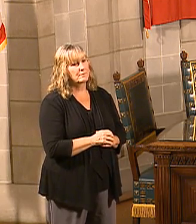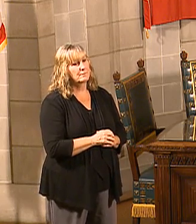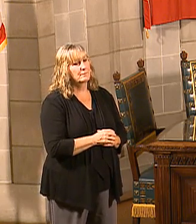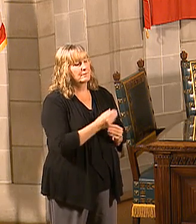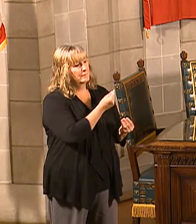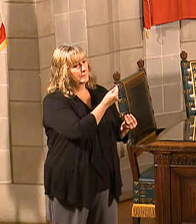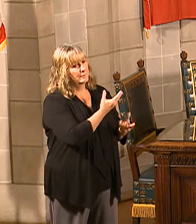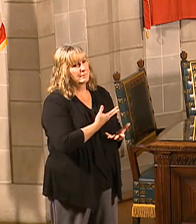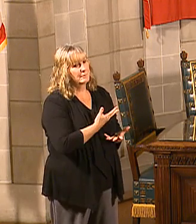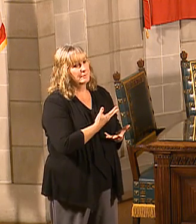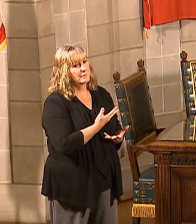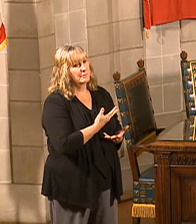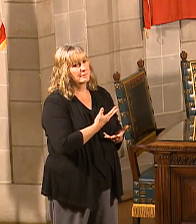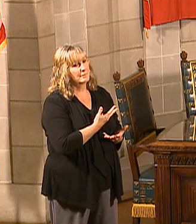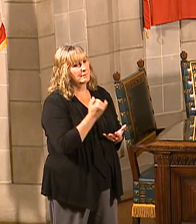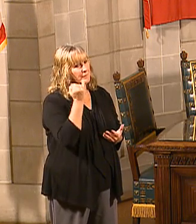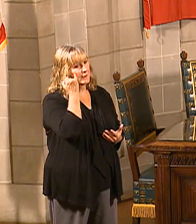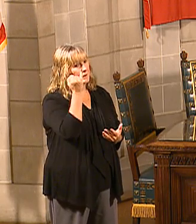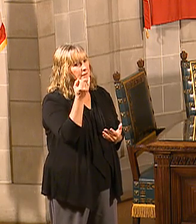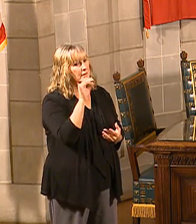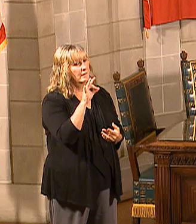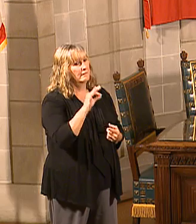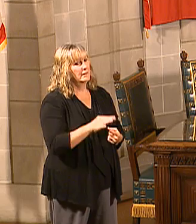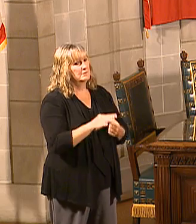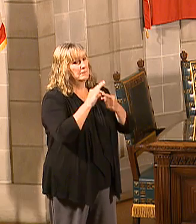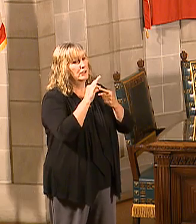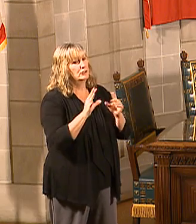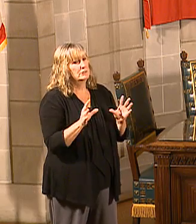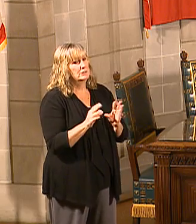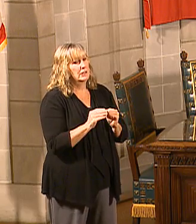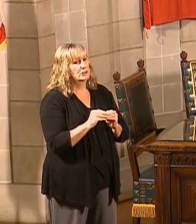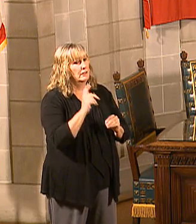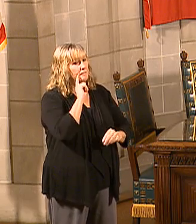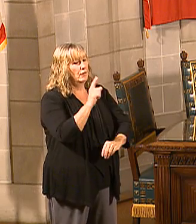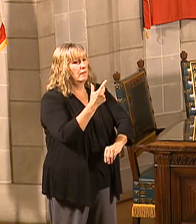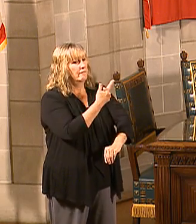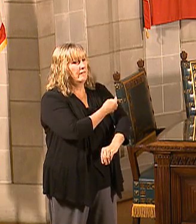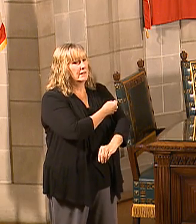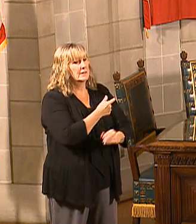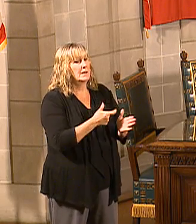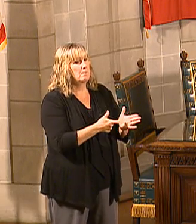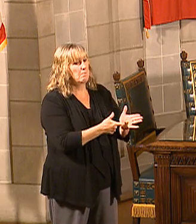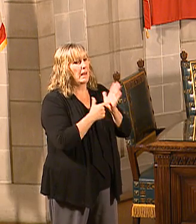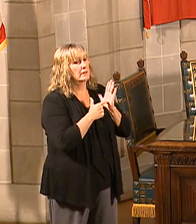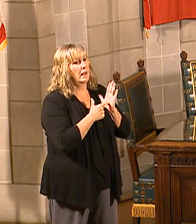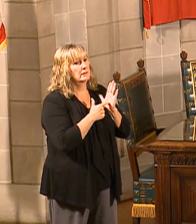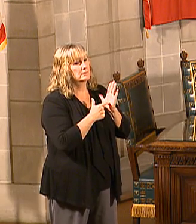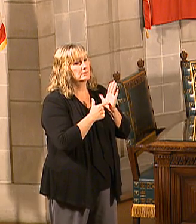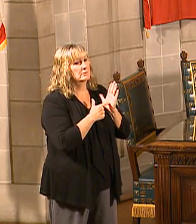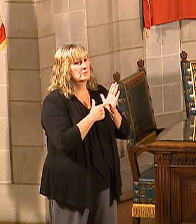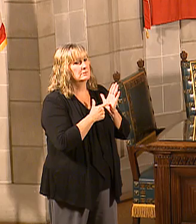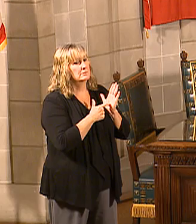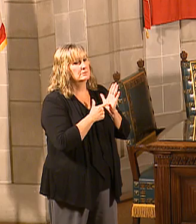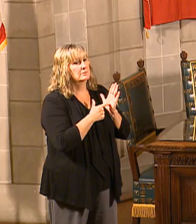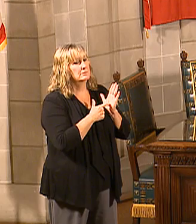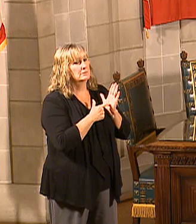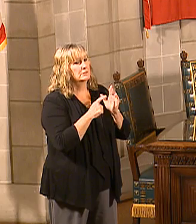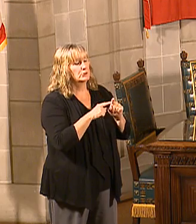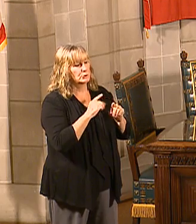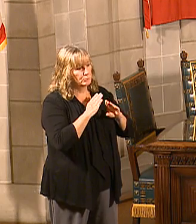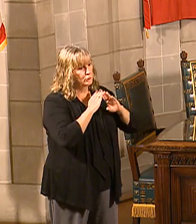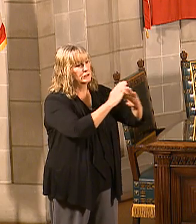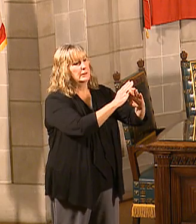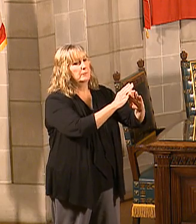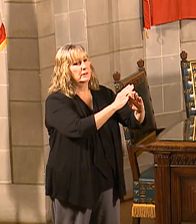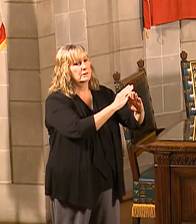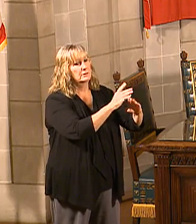tell us about this idea of a special session for a vaccine mandate, or to prohibit vaccine